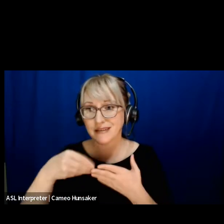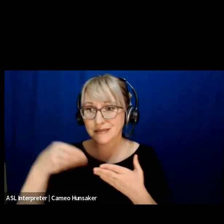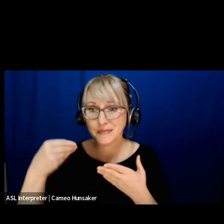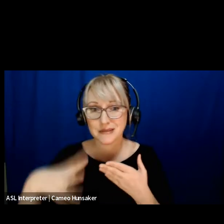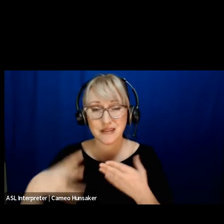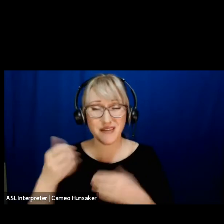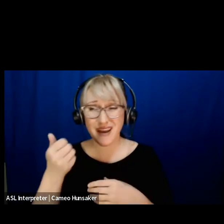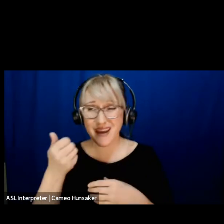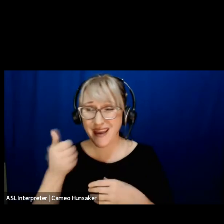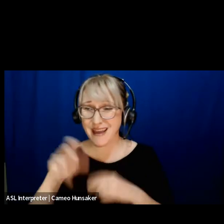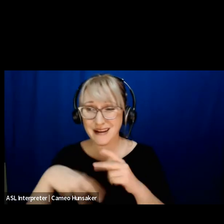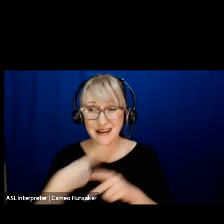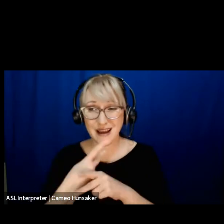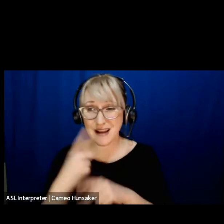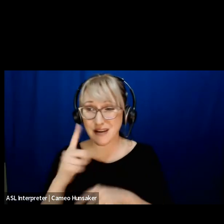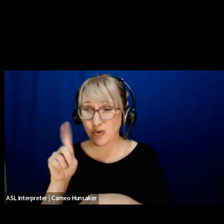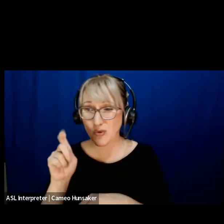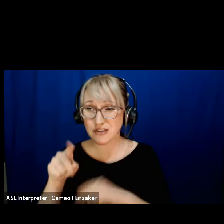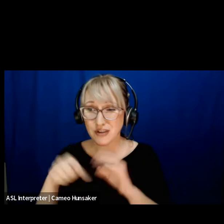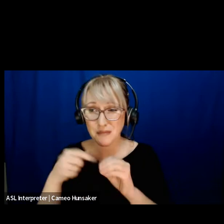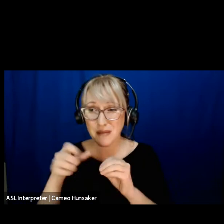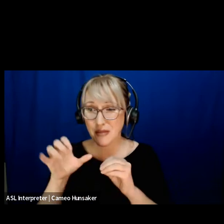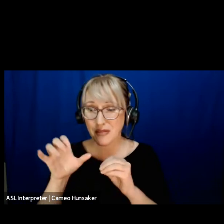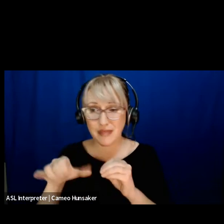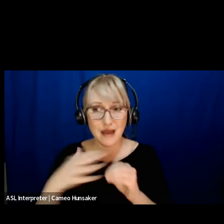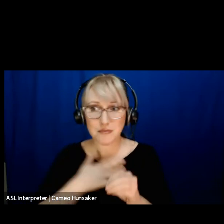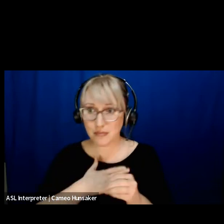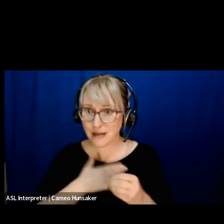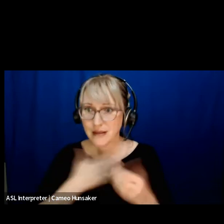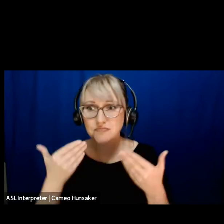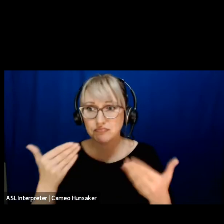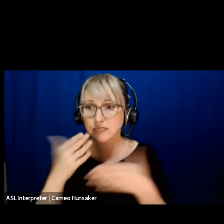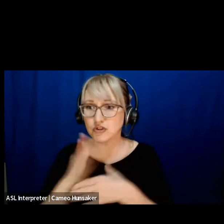question relating to that. Don't hesitate to share my email.